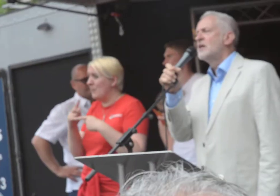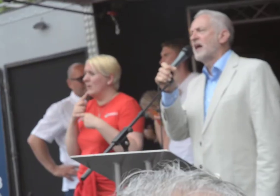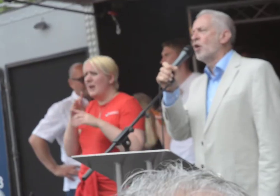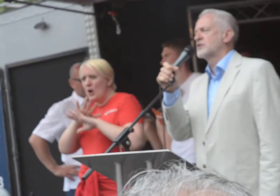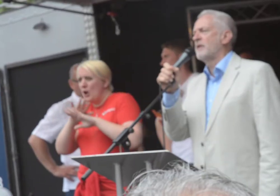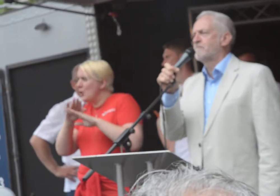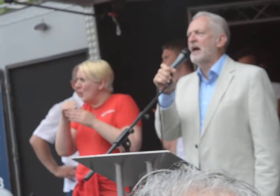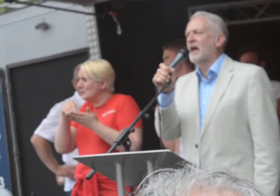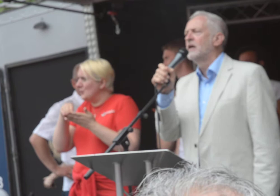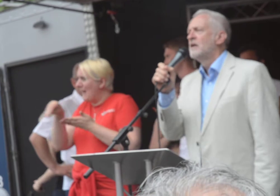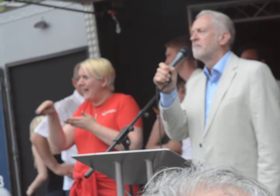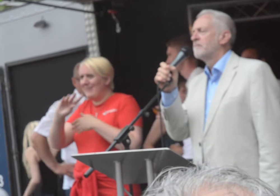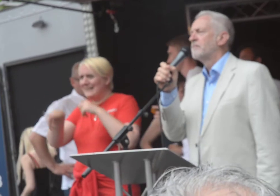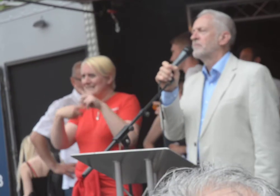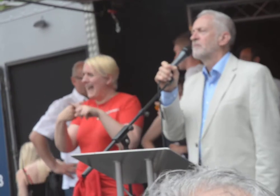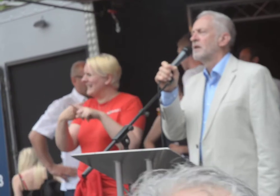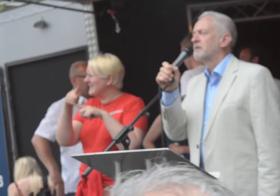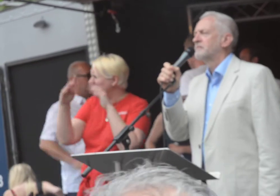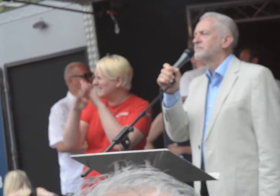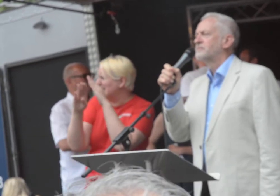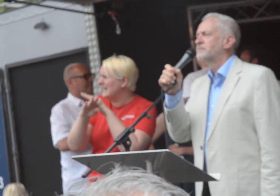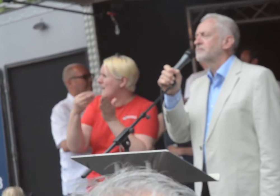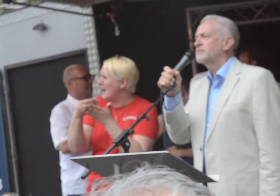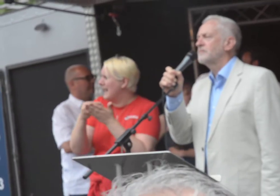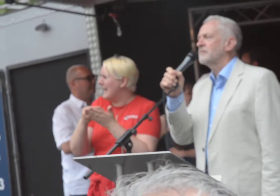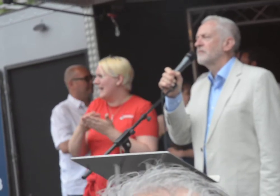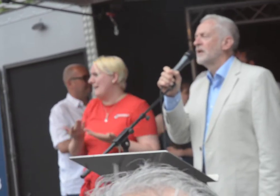taxes they ought to be paying.